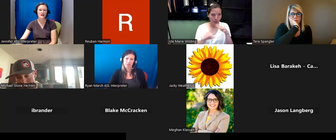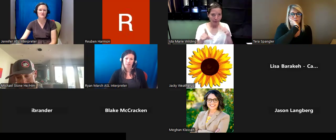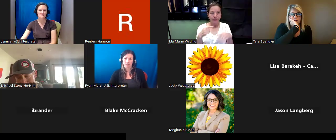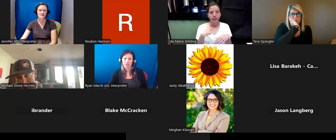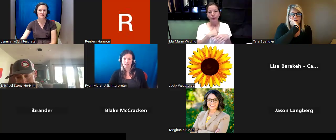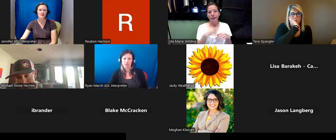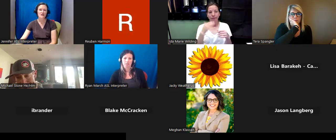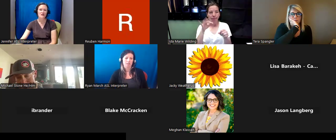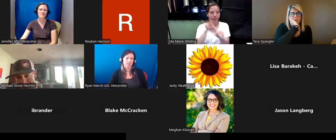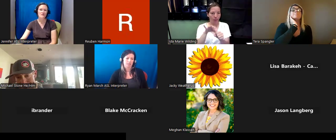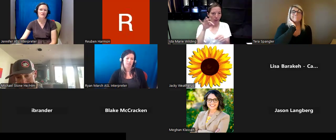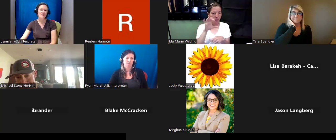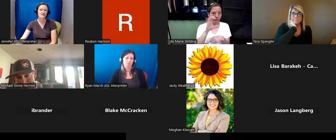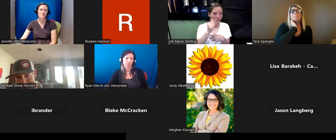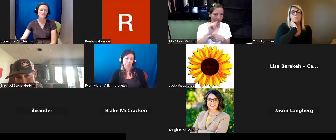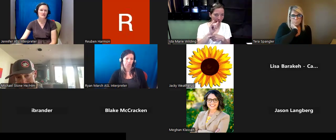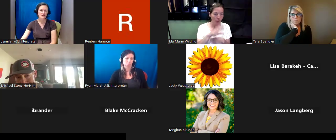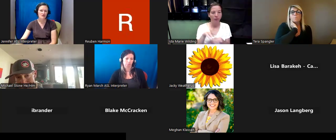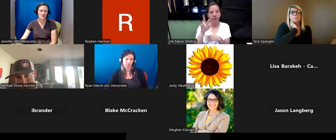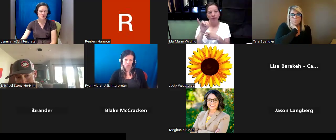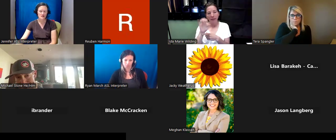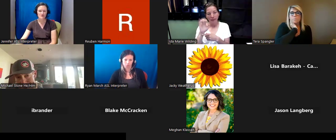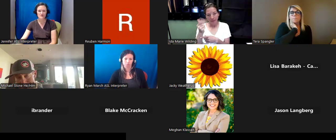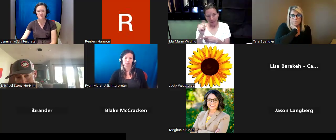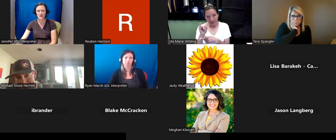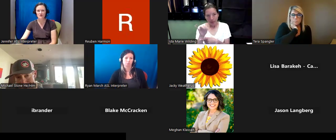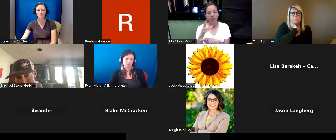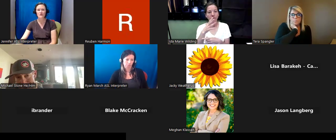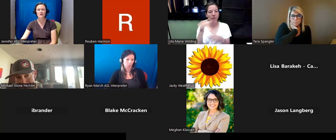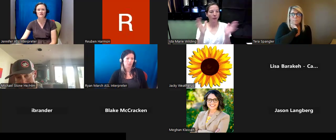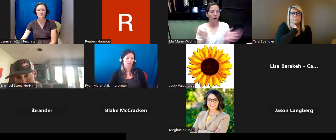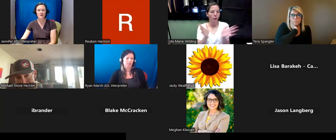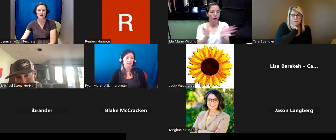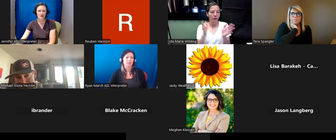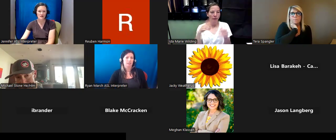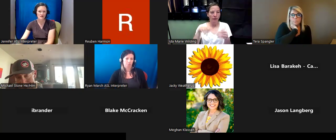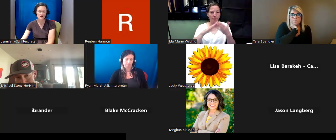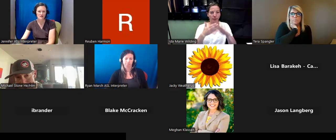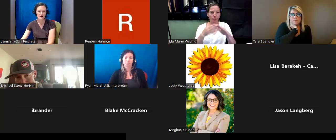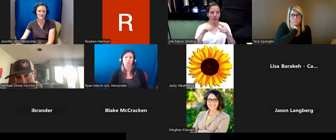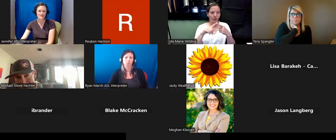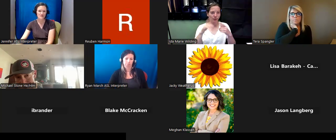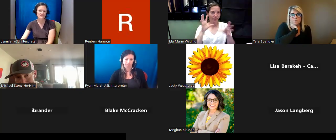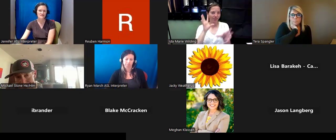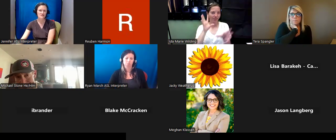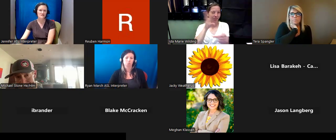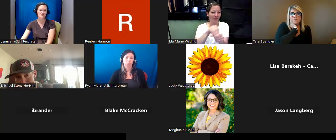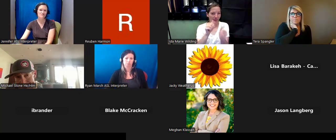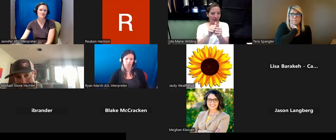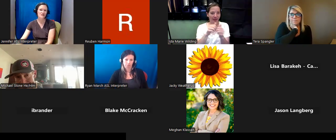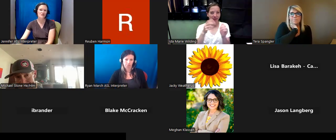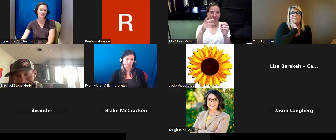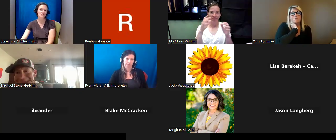to announce that we did our retreat? We voted on officers and